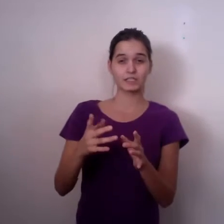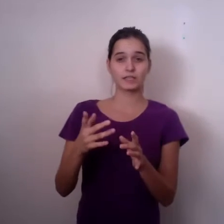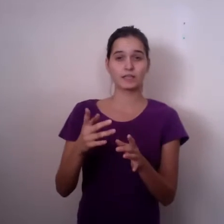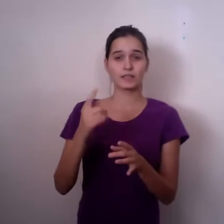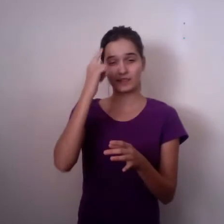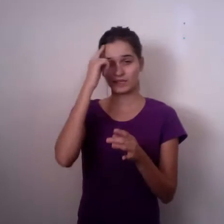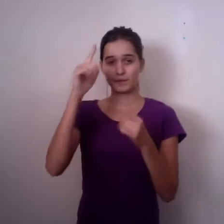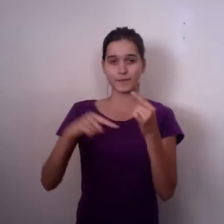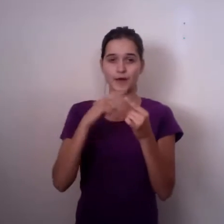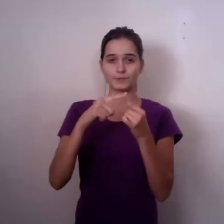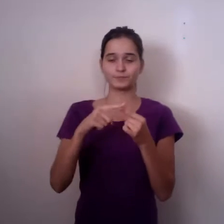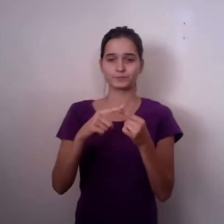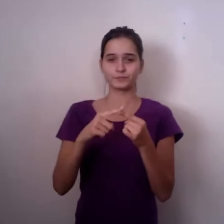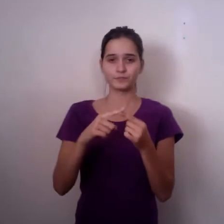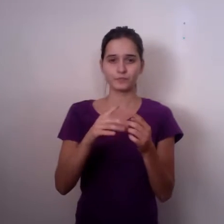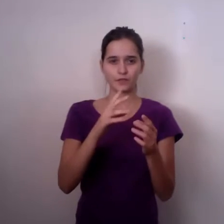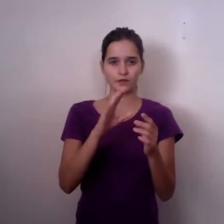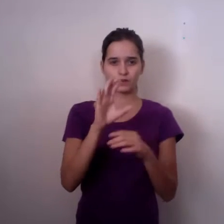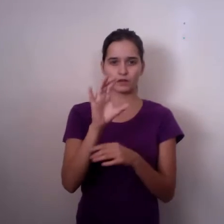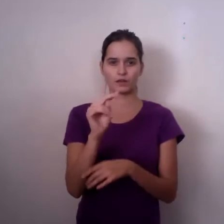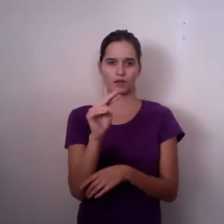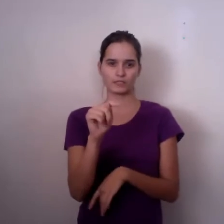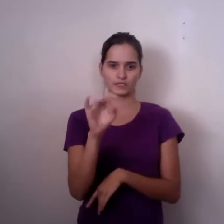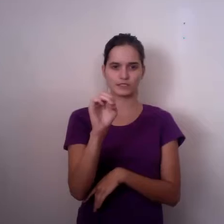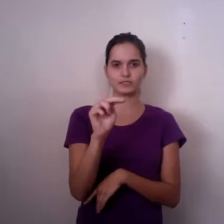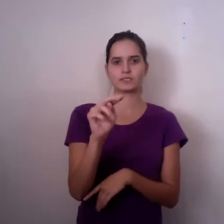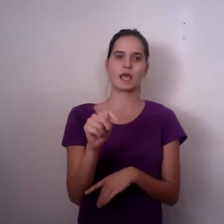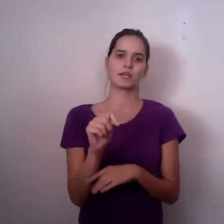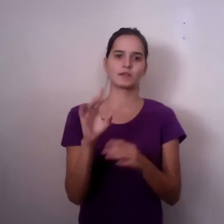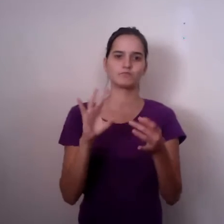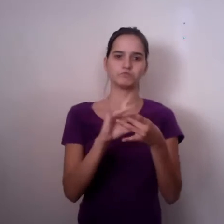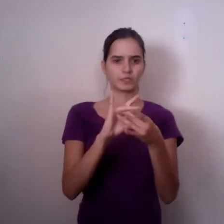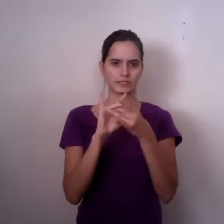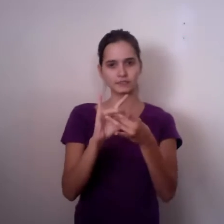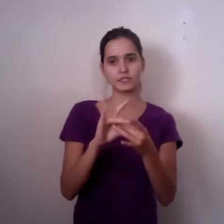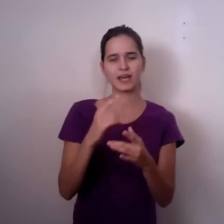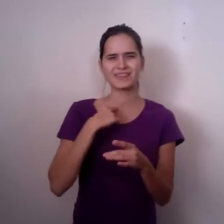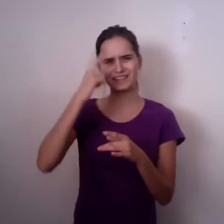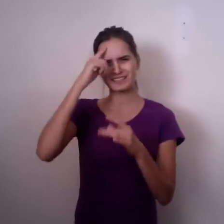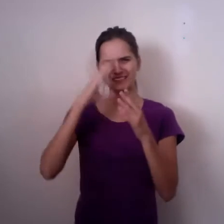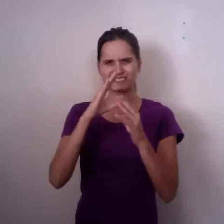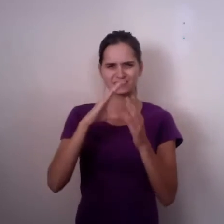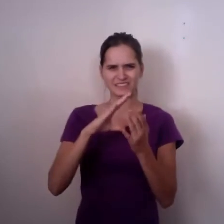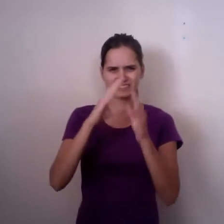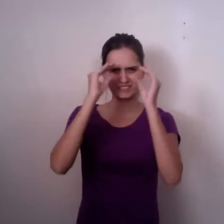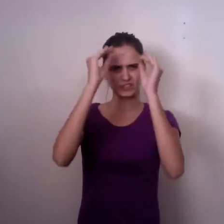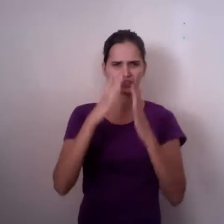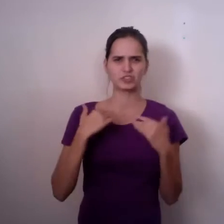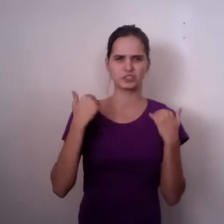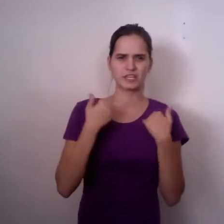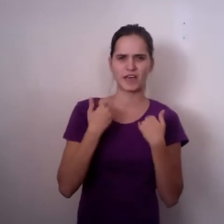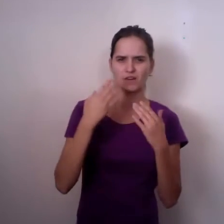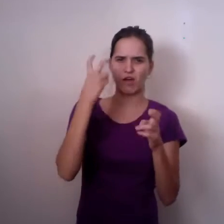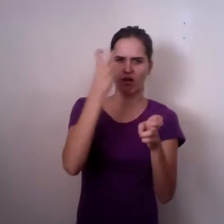something that will involve content, and I think that's one thing that teachers often have a hard time with. You kind of want your students to write and you